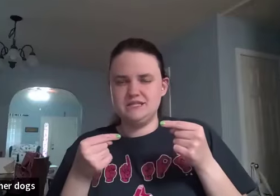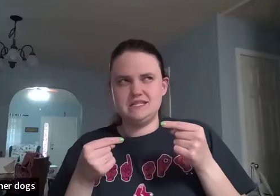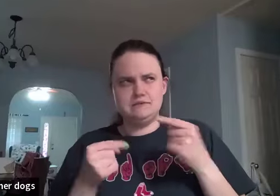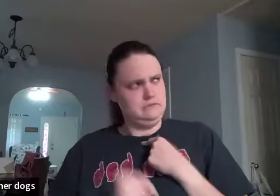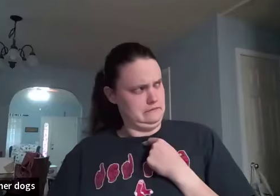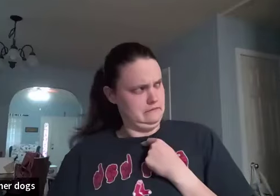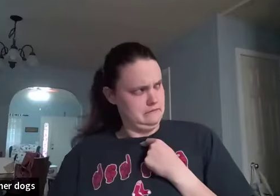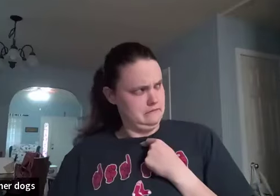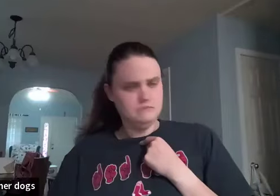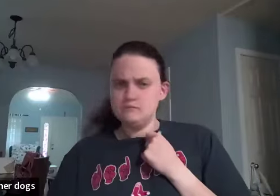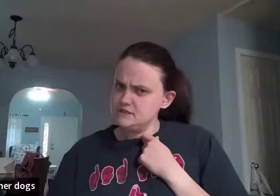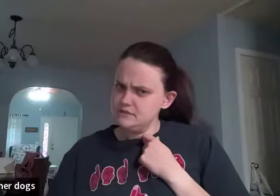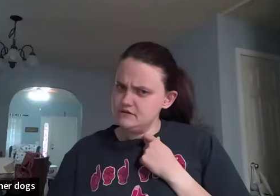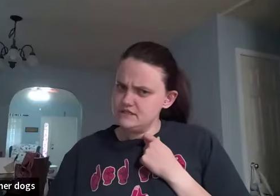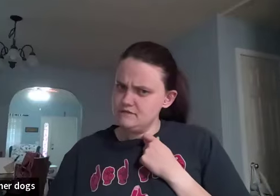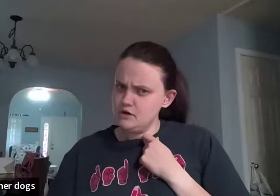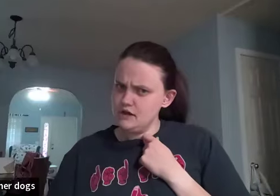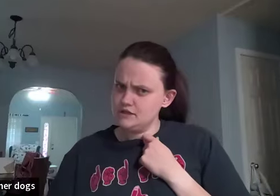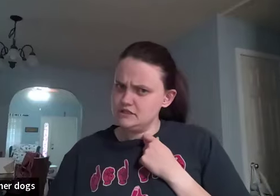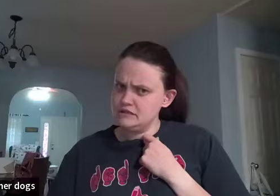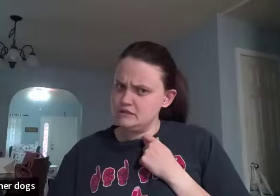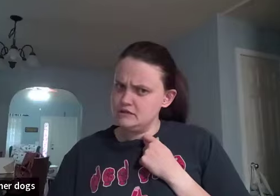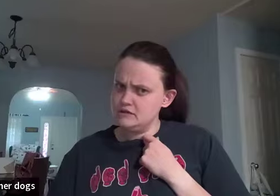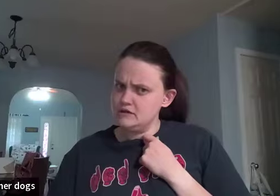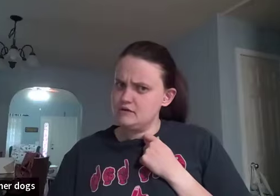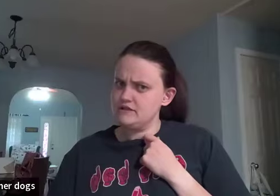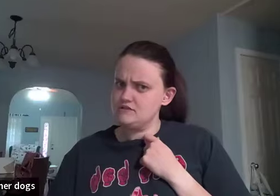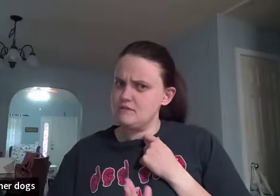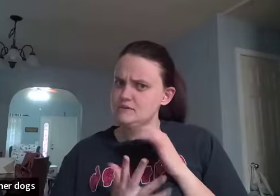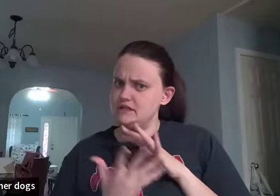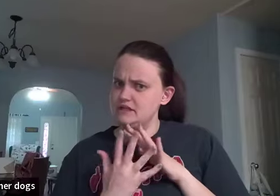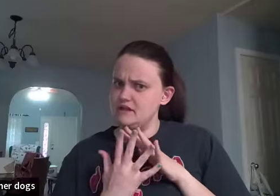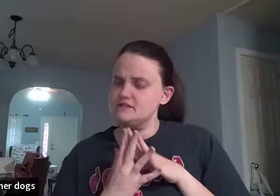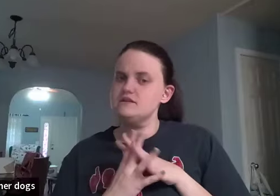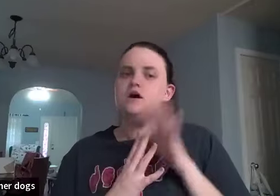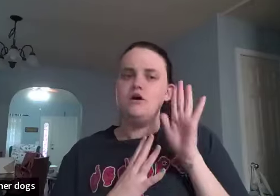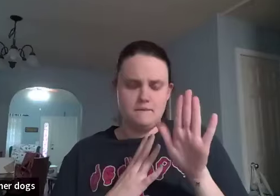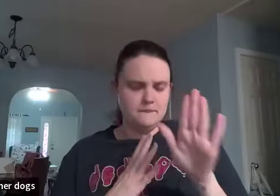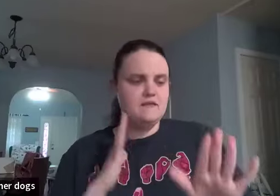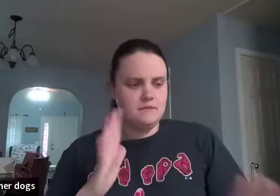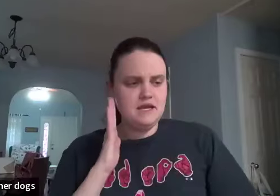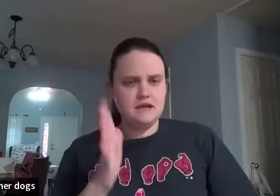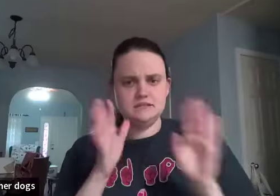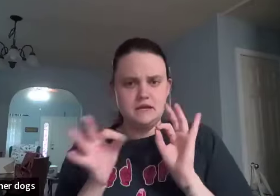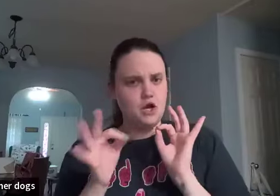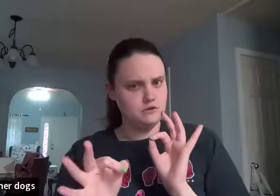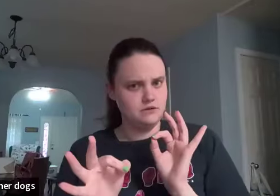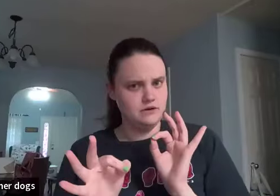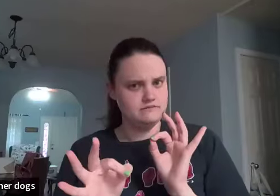we did we do the sign for hurt actually? I don't think so. I might be blending classes. Okay, let me explain hurt real quick.